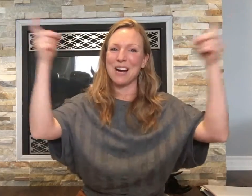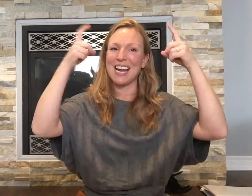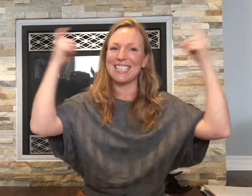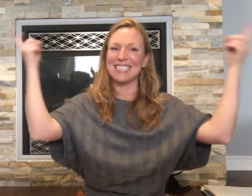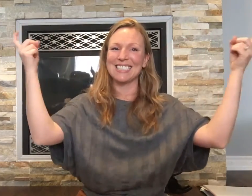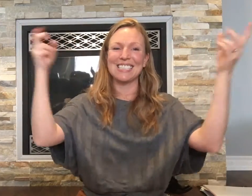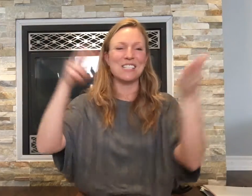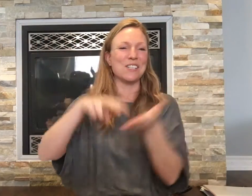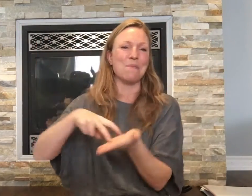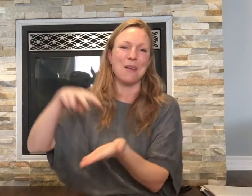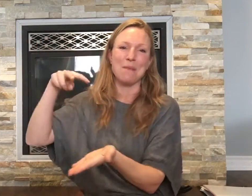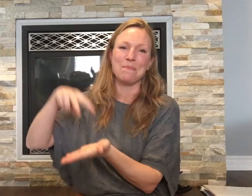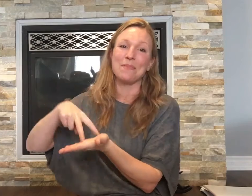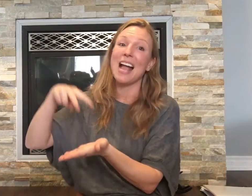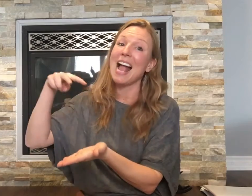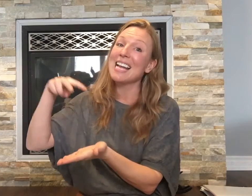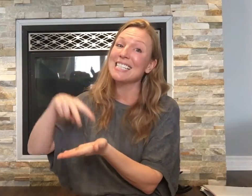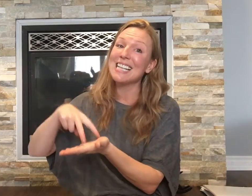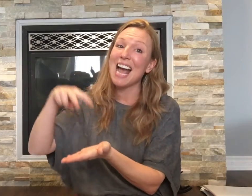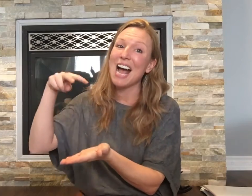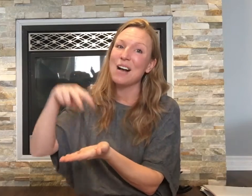celebrate. Jump up. And down.